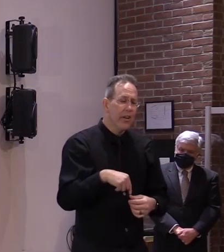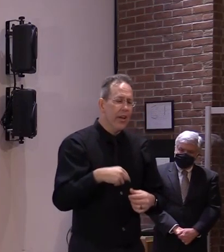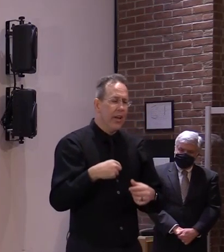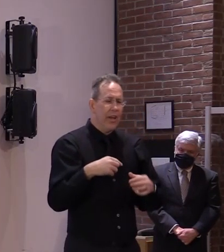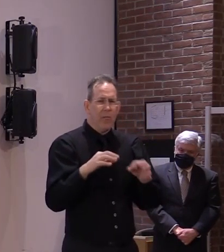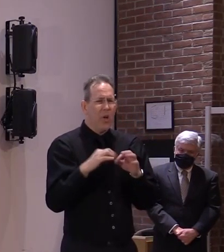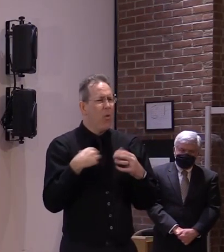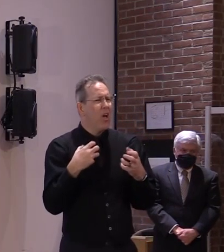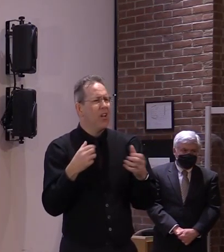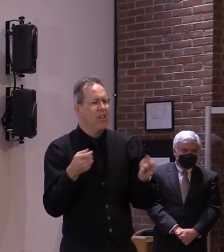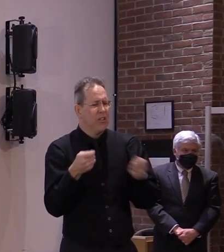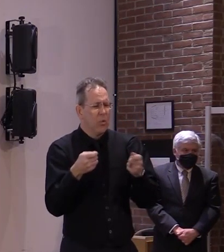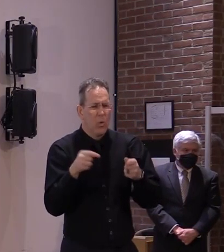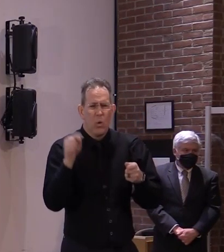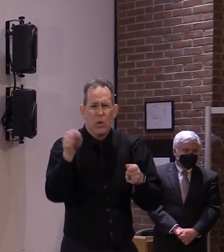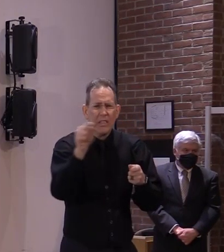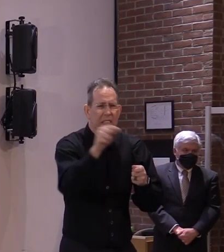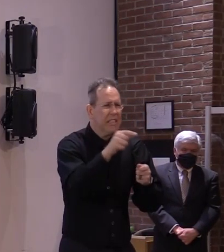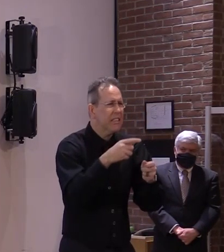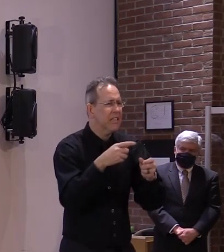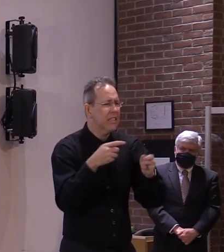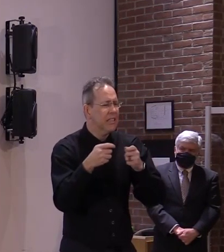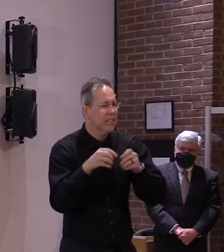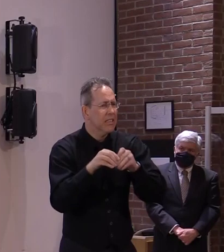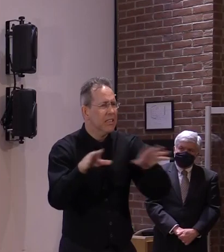our population.